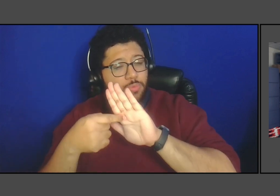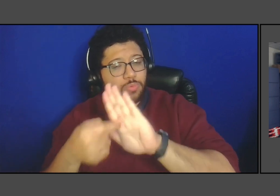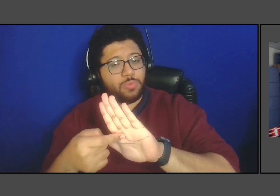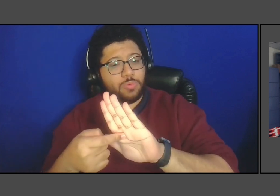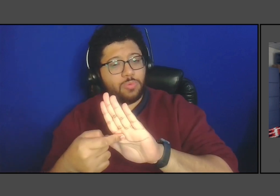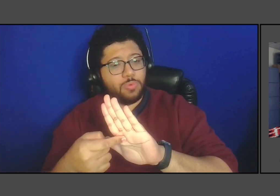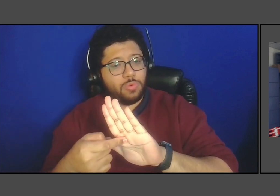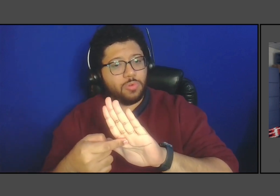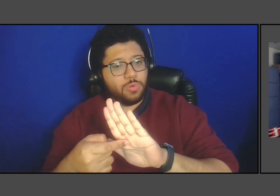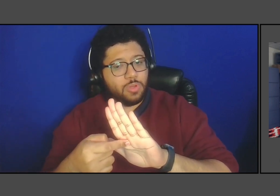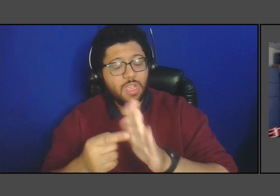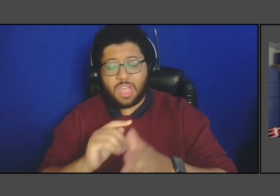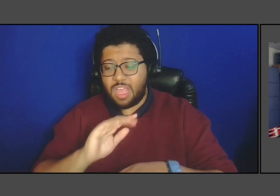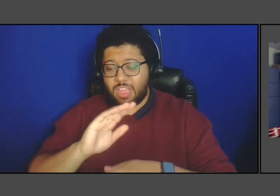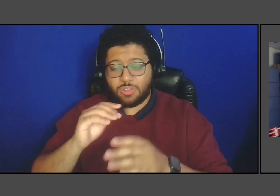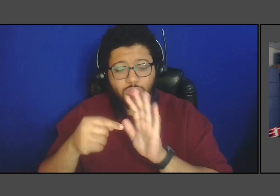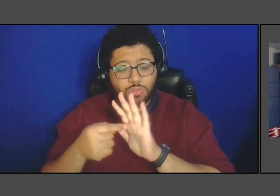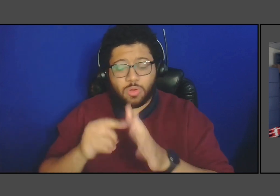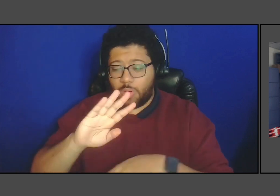here,